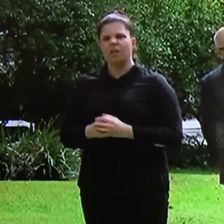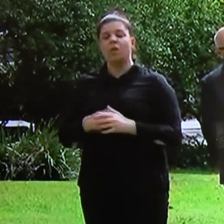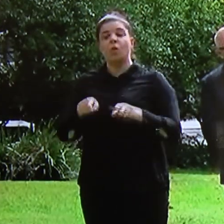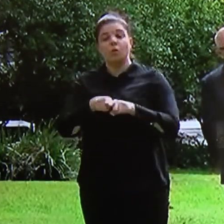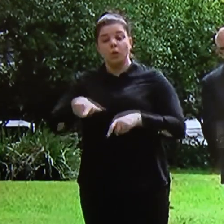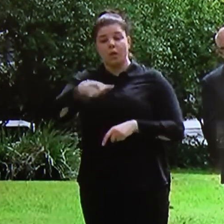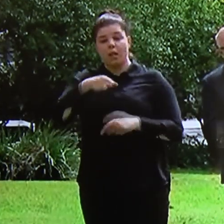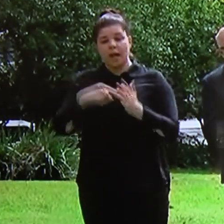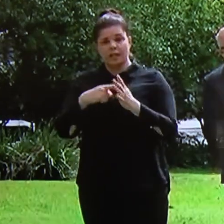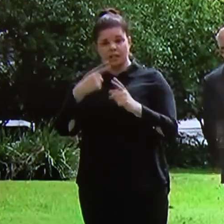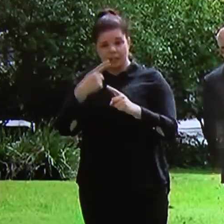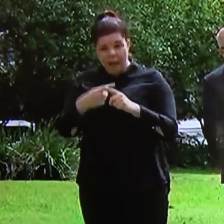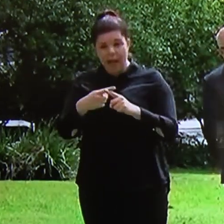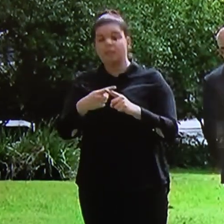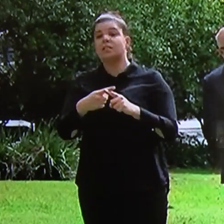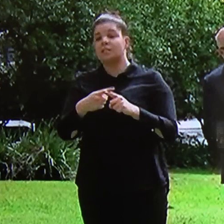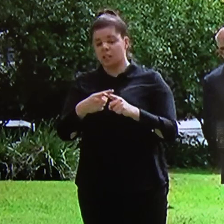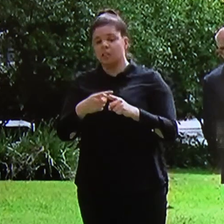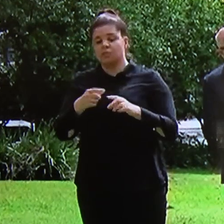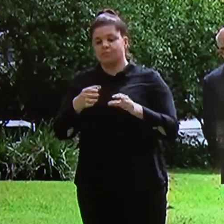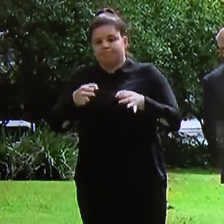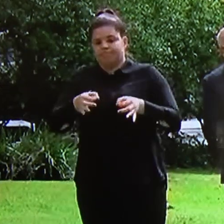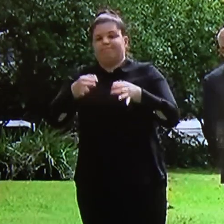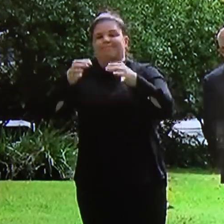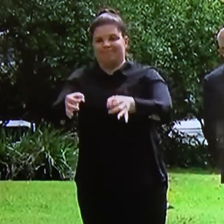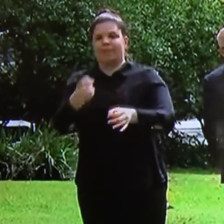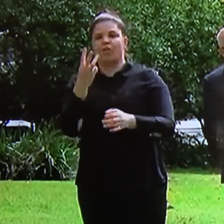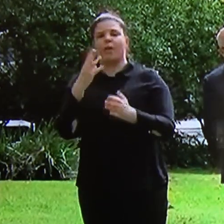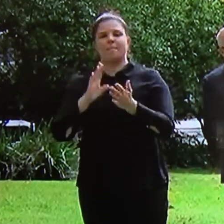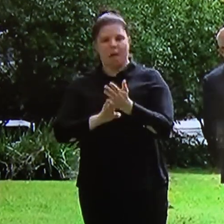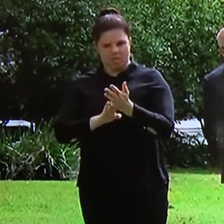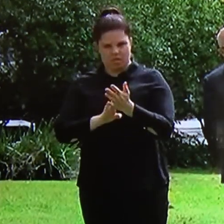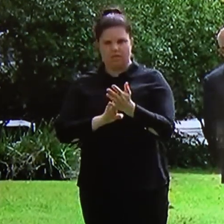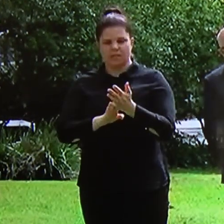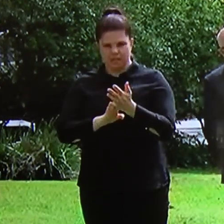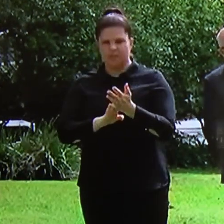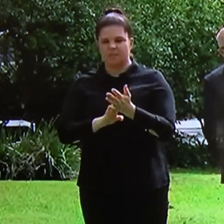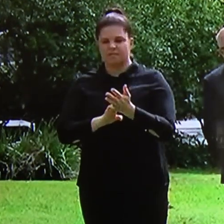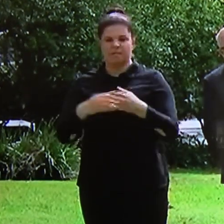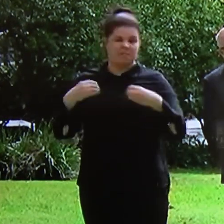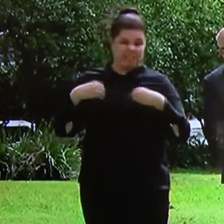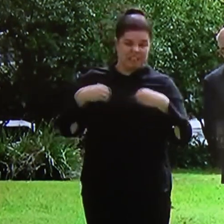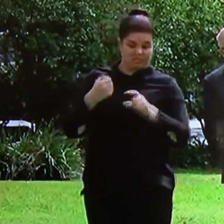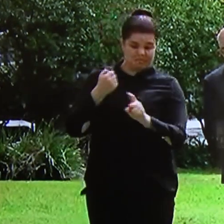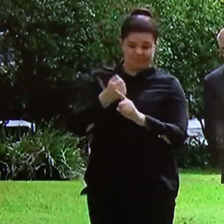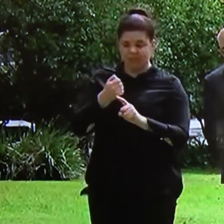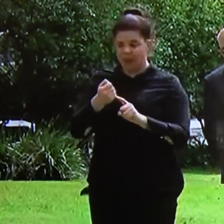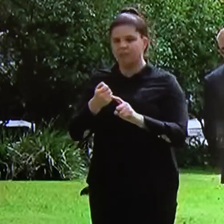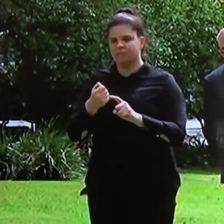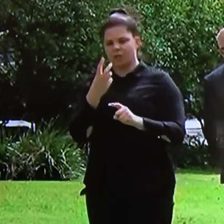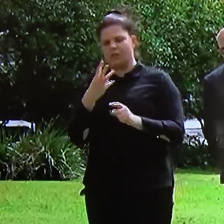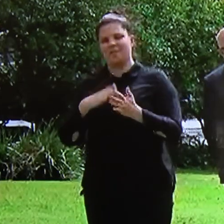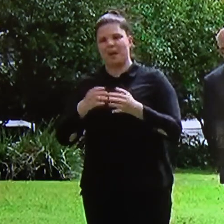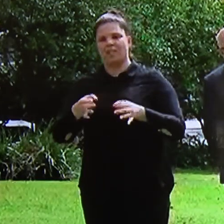obligations will also be deferred for the next 3 months in circumstance where we have a business that's affected by COVID-19, and that will provide an opportunity